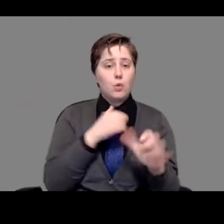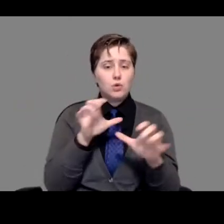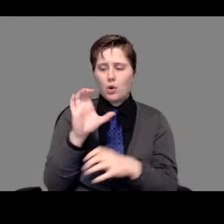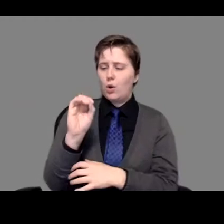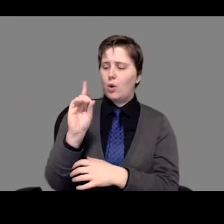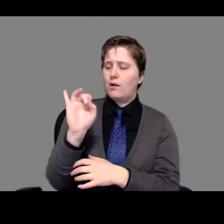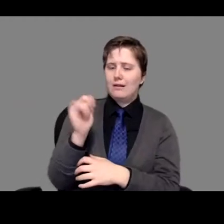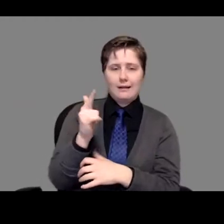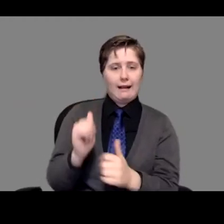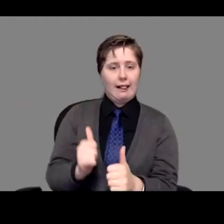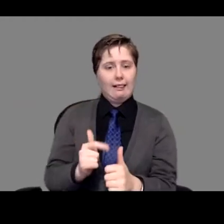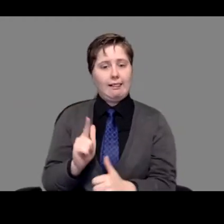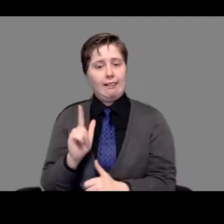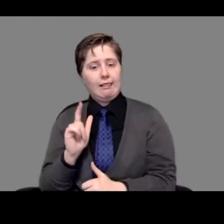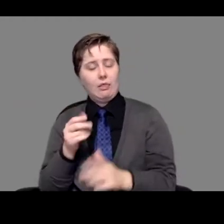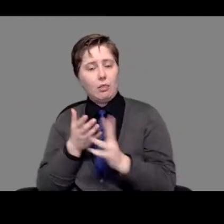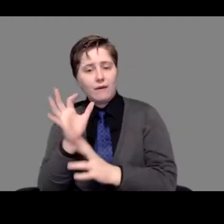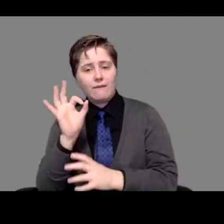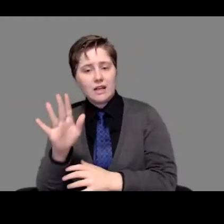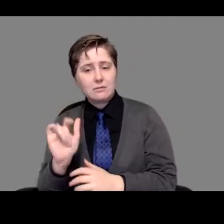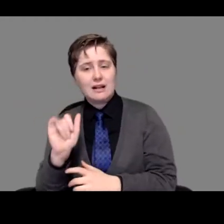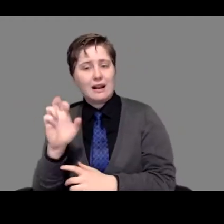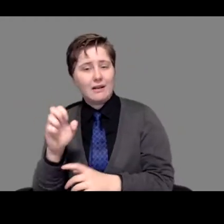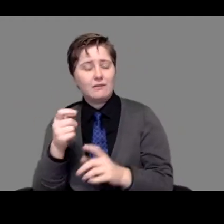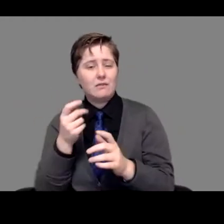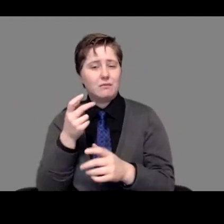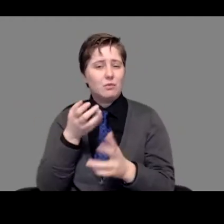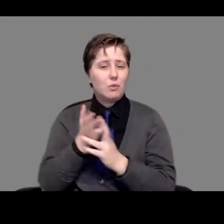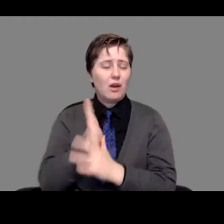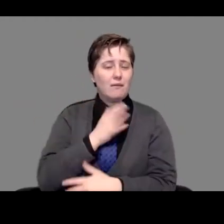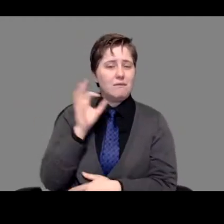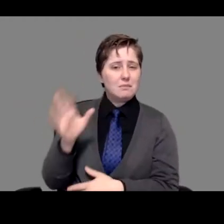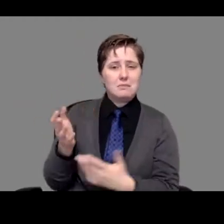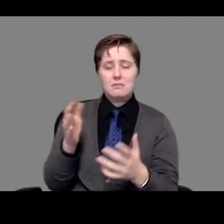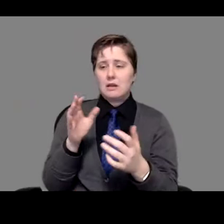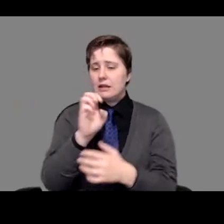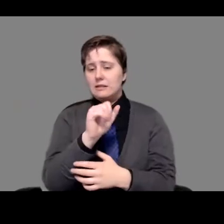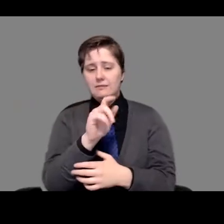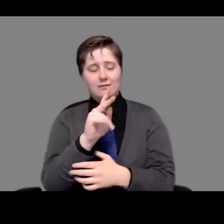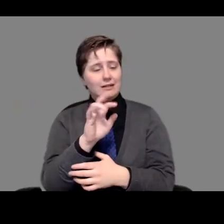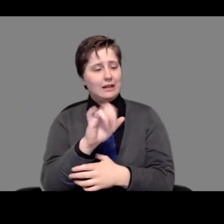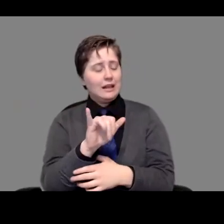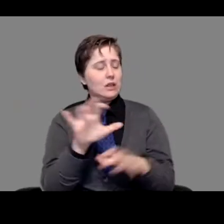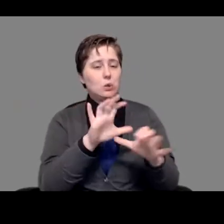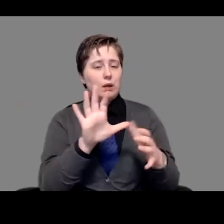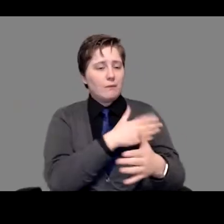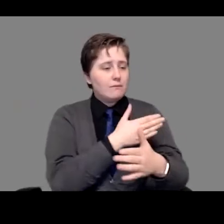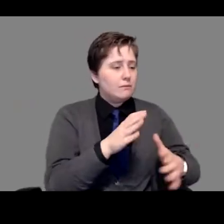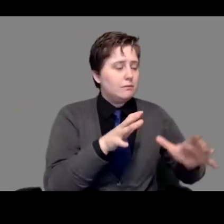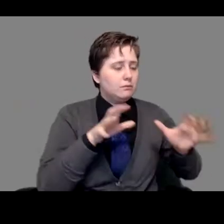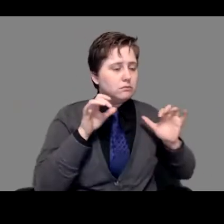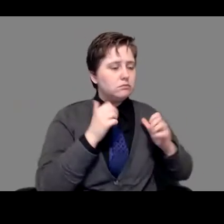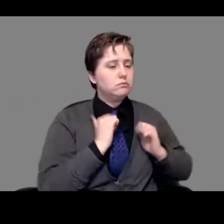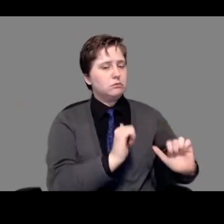coding live on Facebook for Imagination Station, symphonies doing performances. All of us